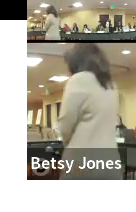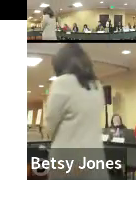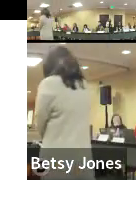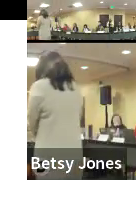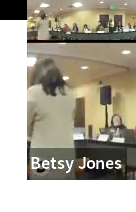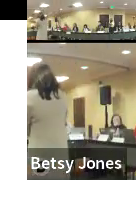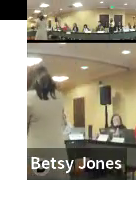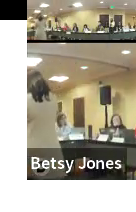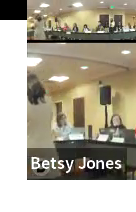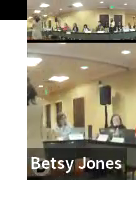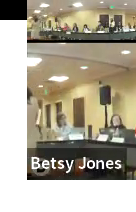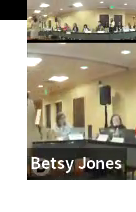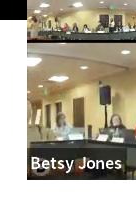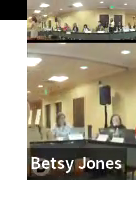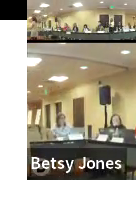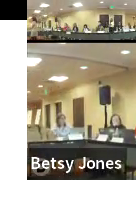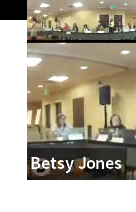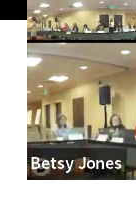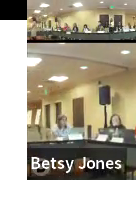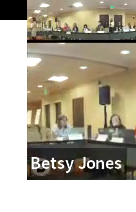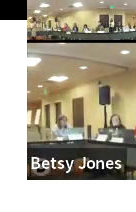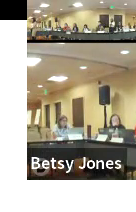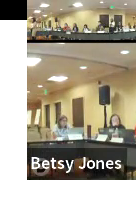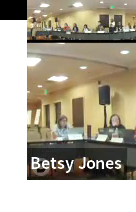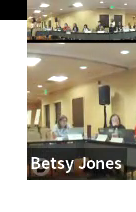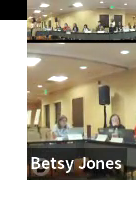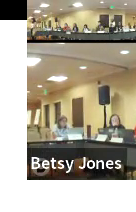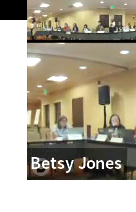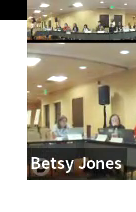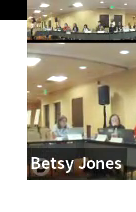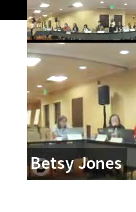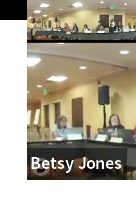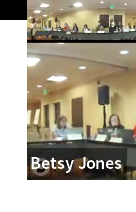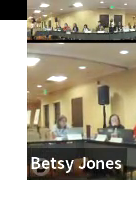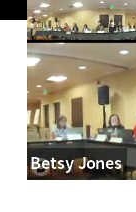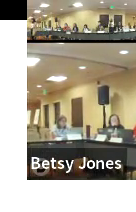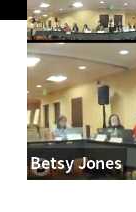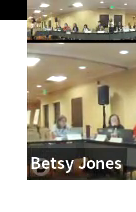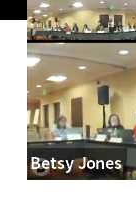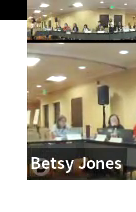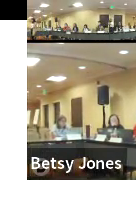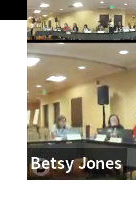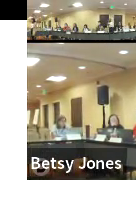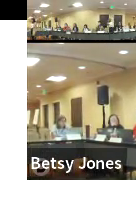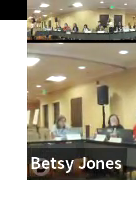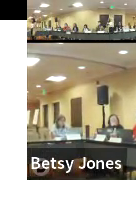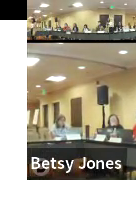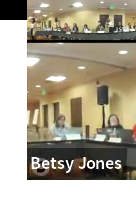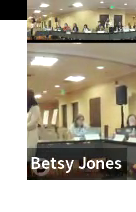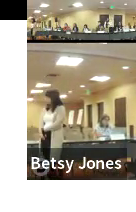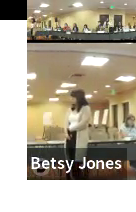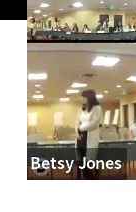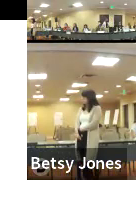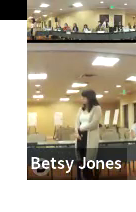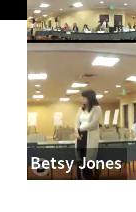had, has been patient agency. And I feel like there are a lot of experiences